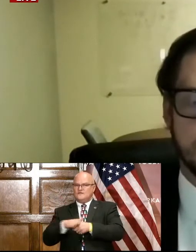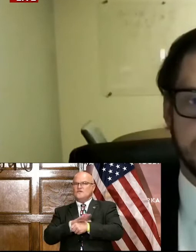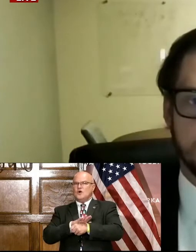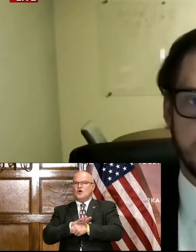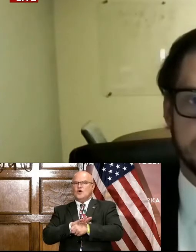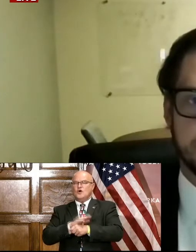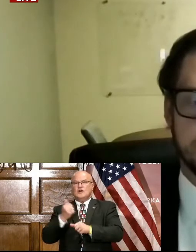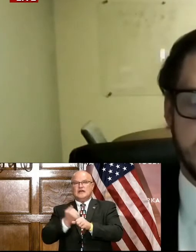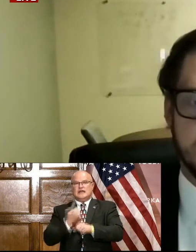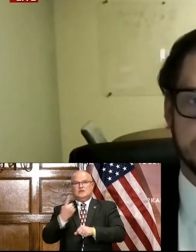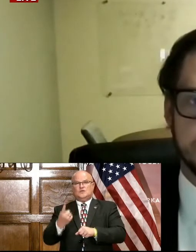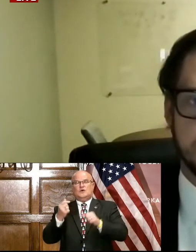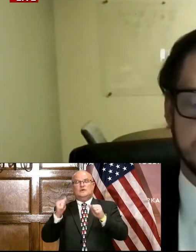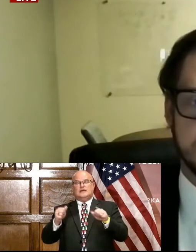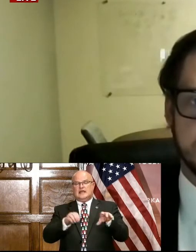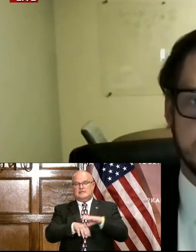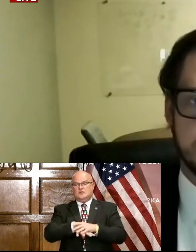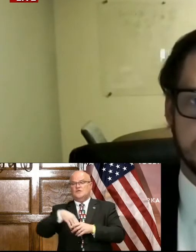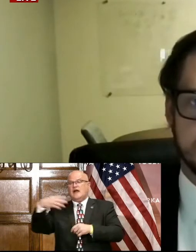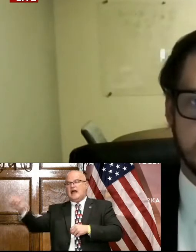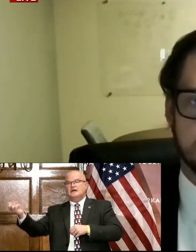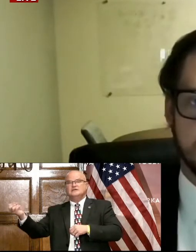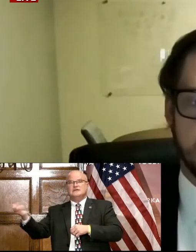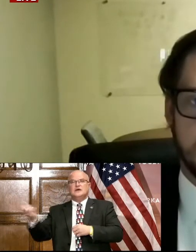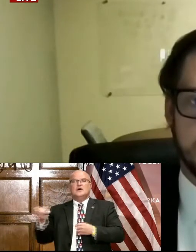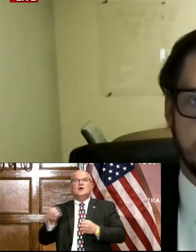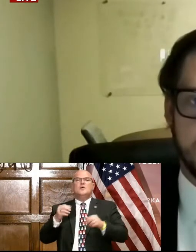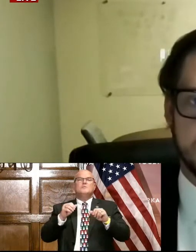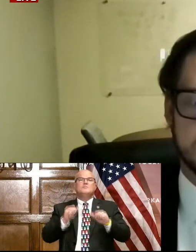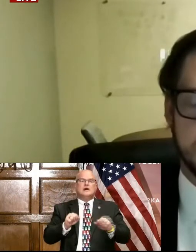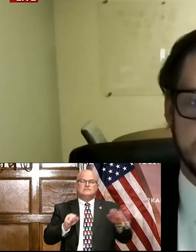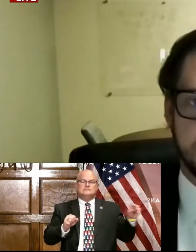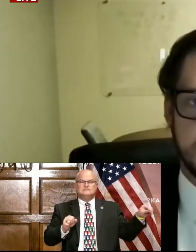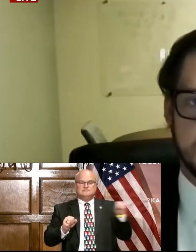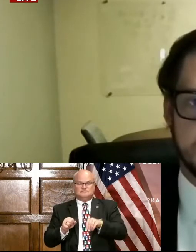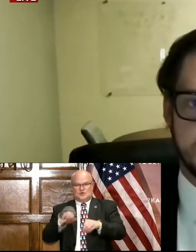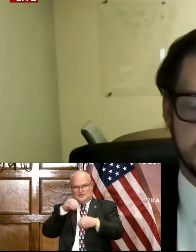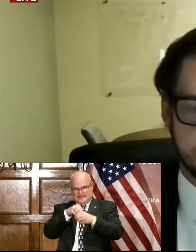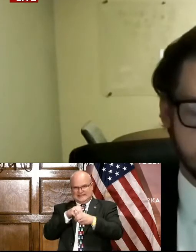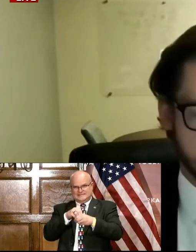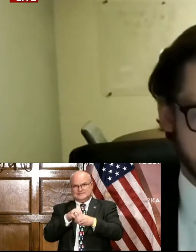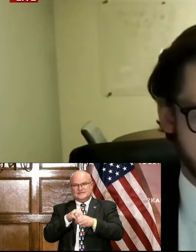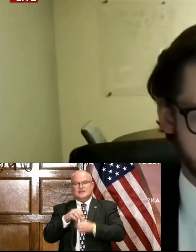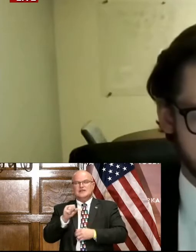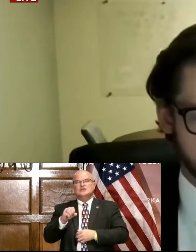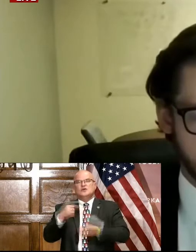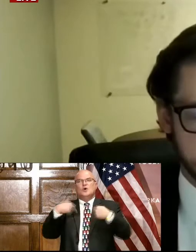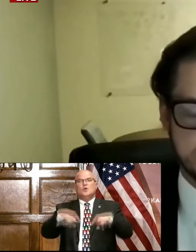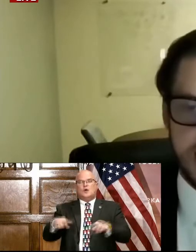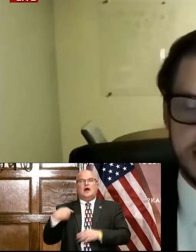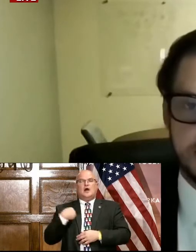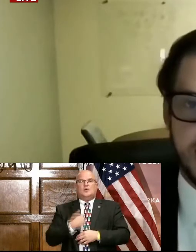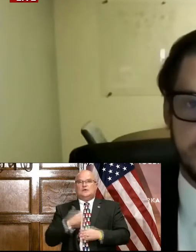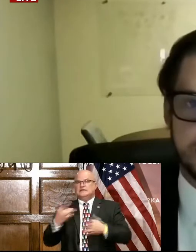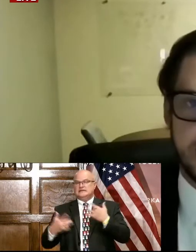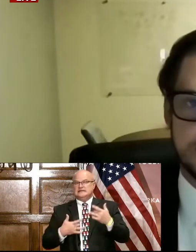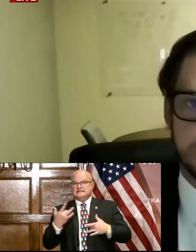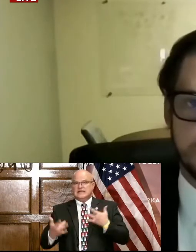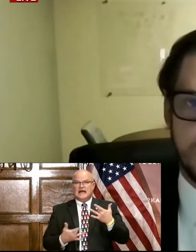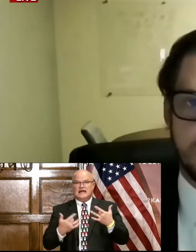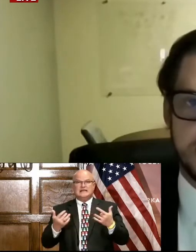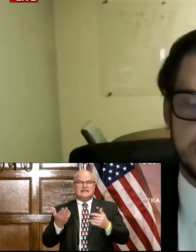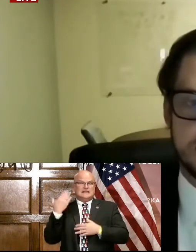for each one that we're able to move out of the unit, there's certainly one awaiting to be admitted. And so while we're very excited about what the